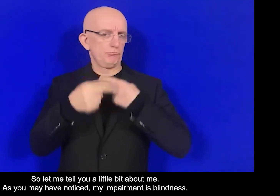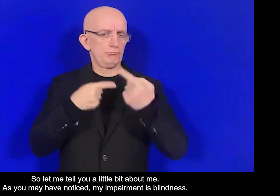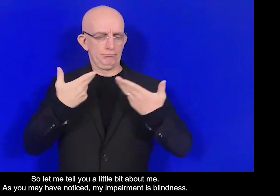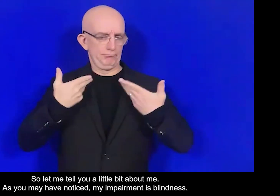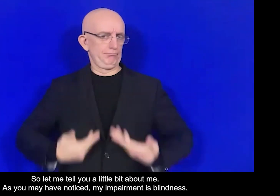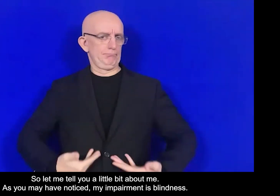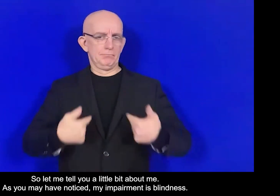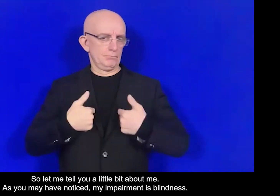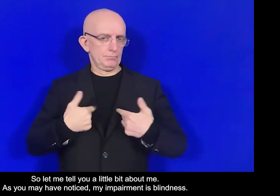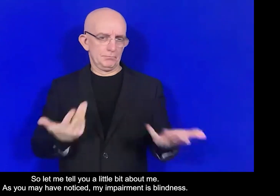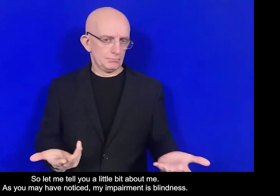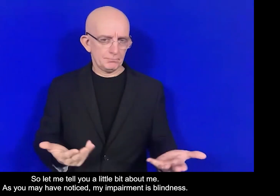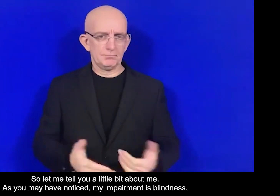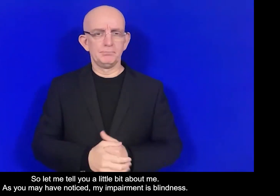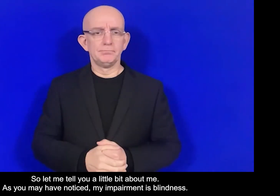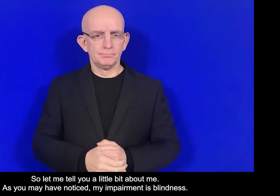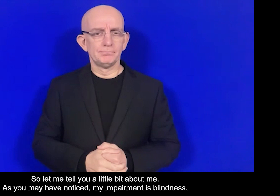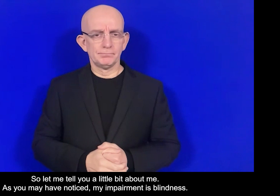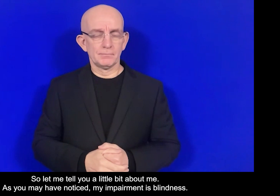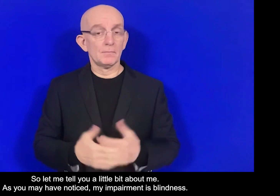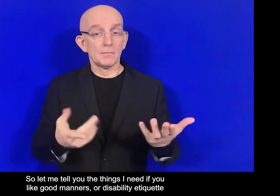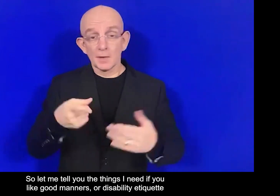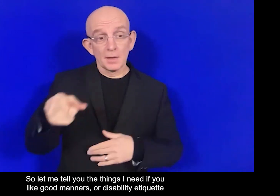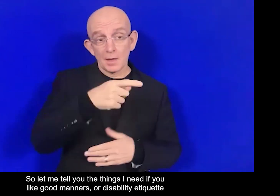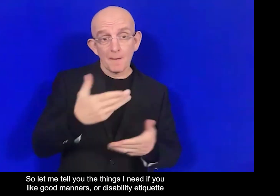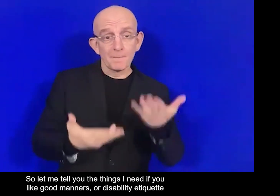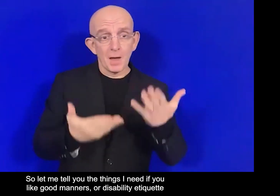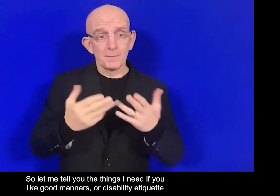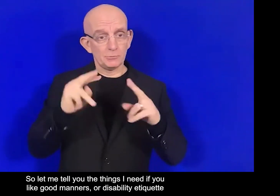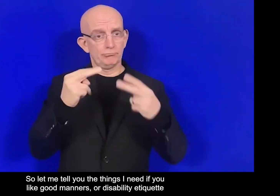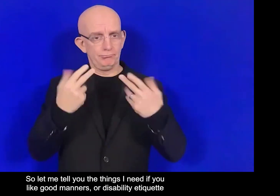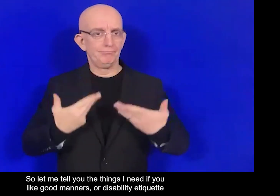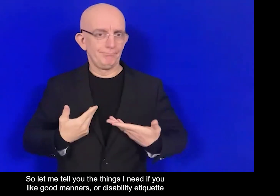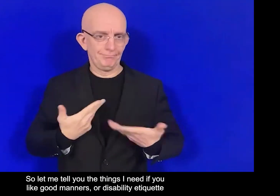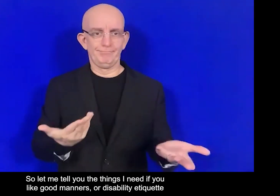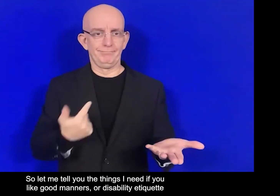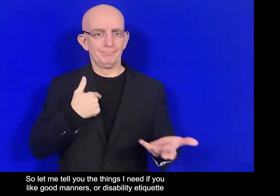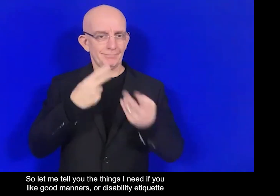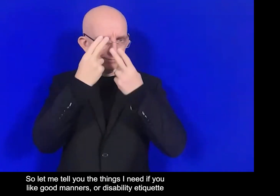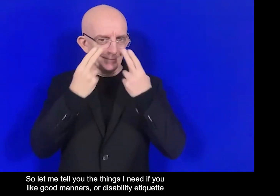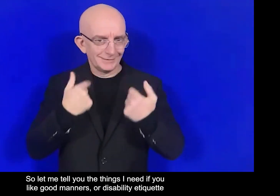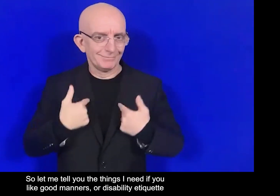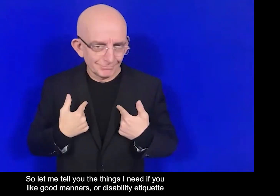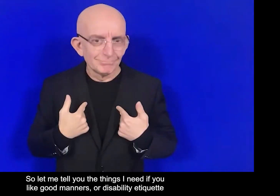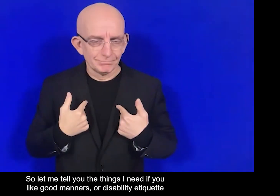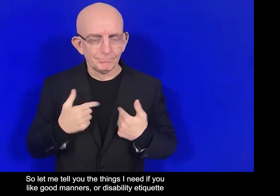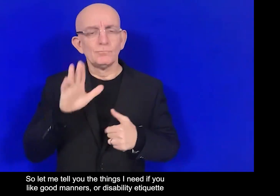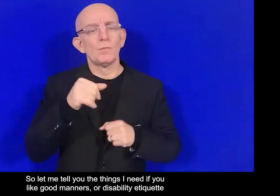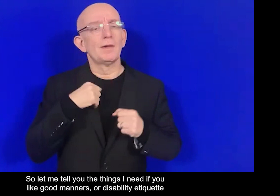As you may have noticed, my impairment is blindness. So let me tell you the things I need if